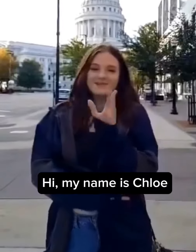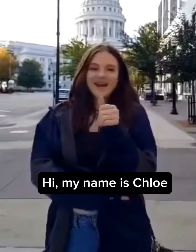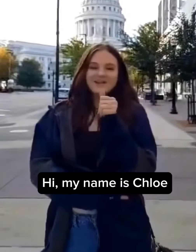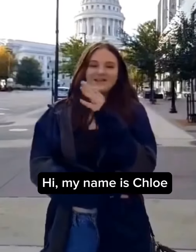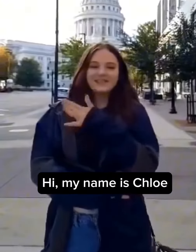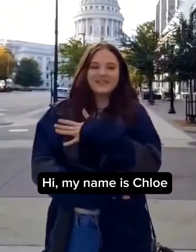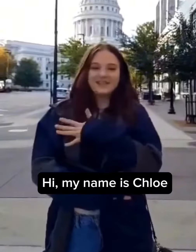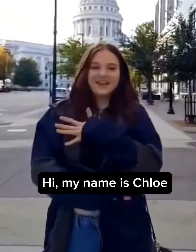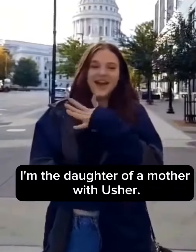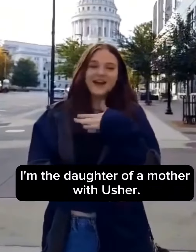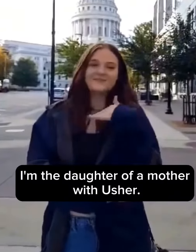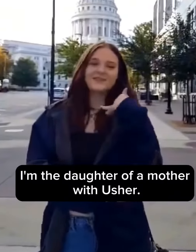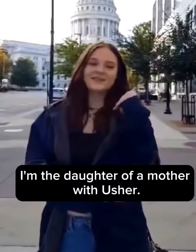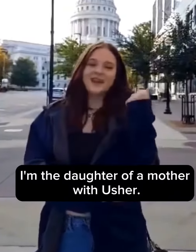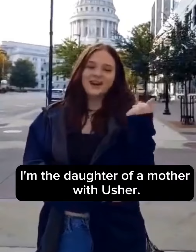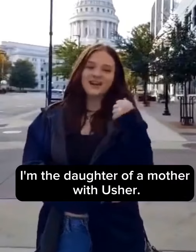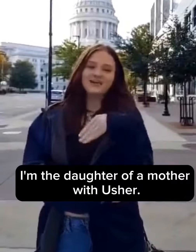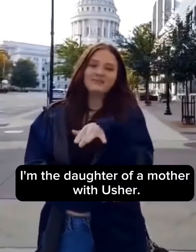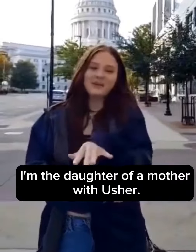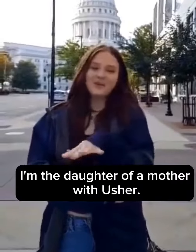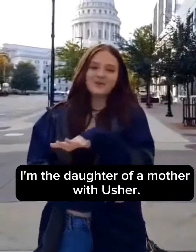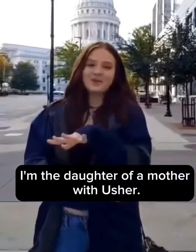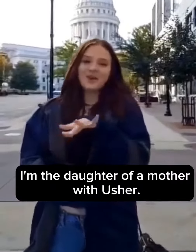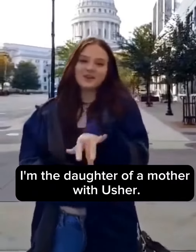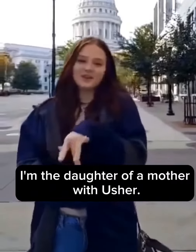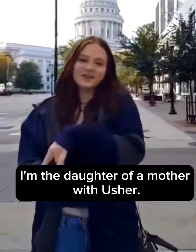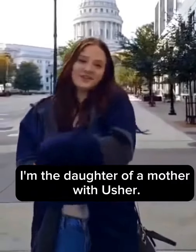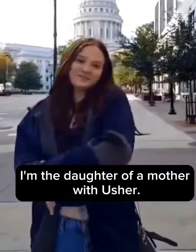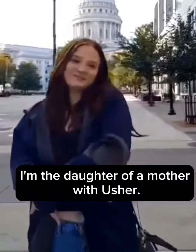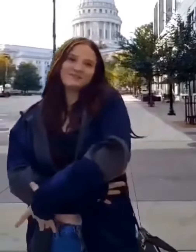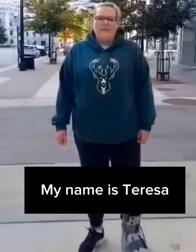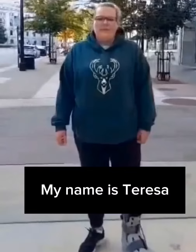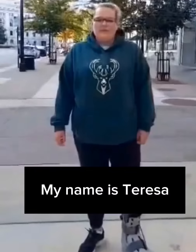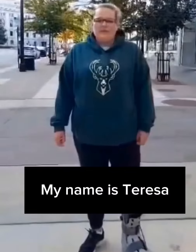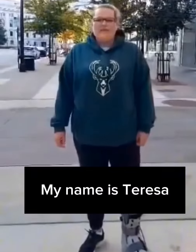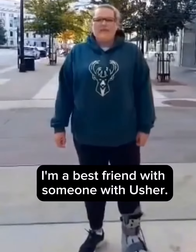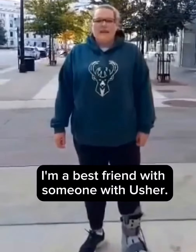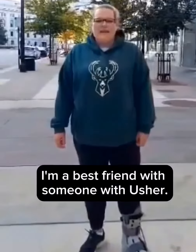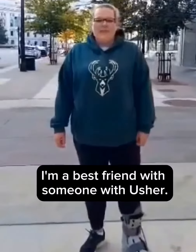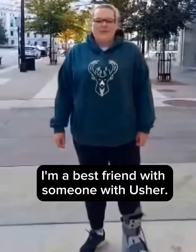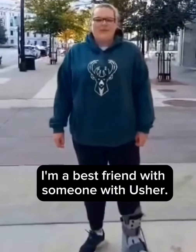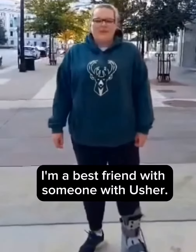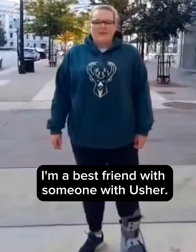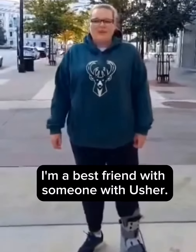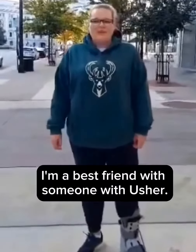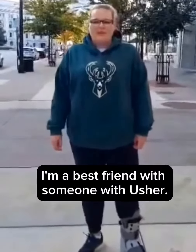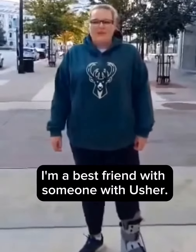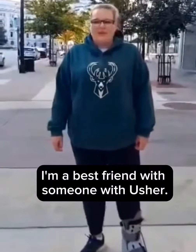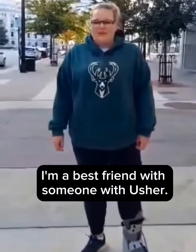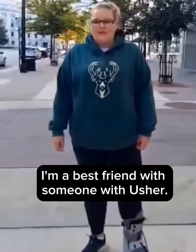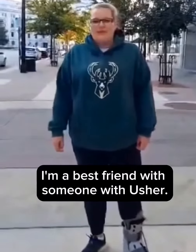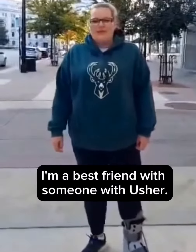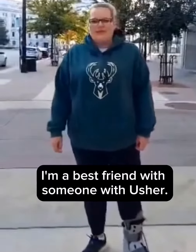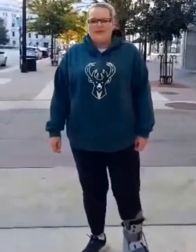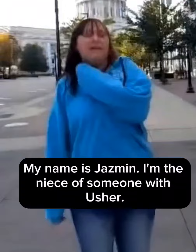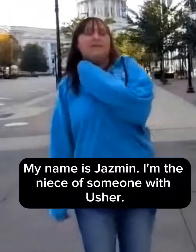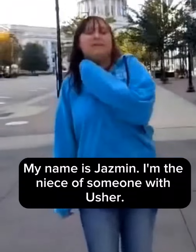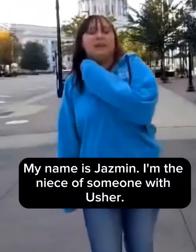my name is Chloe. I'm the daughter of a mother with Usher. I'm the best friend of someone with Usher syndrome. Guys,